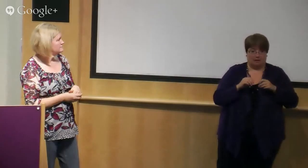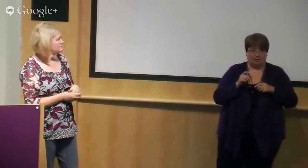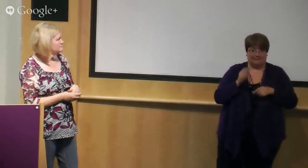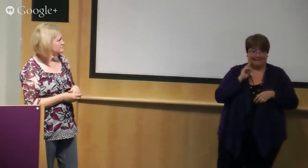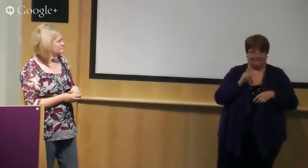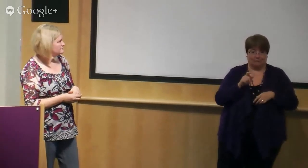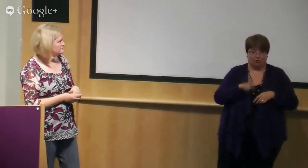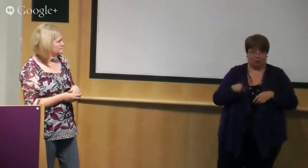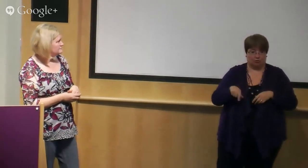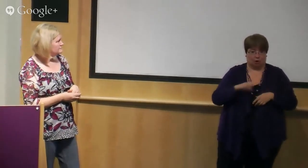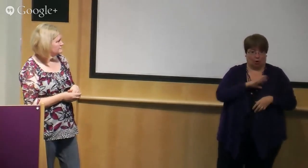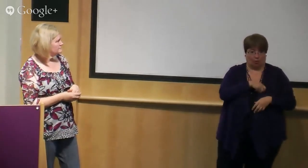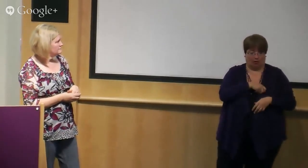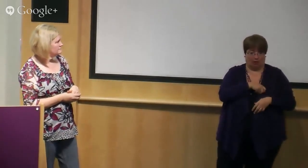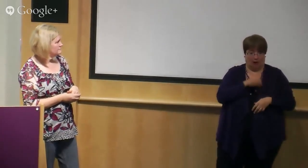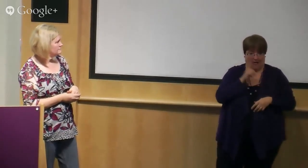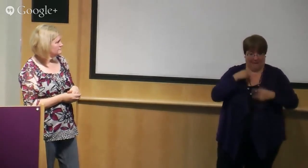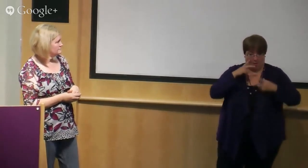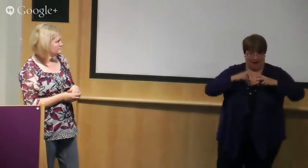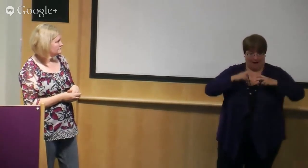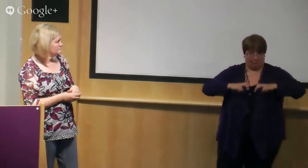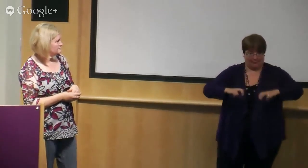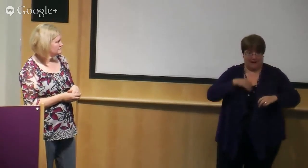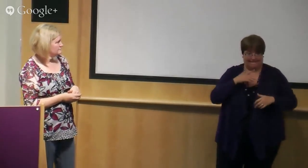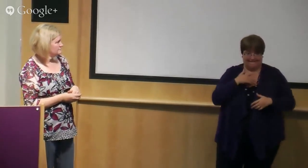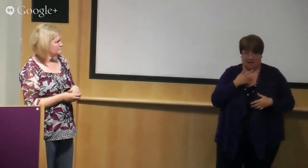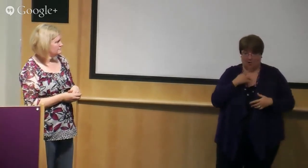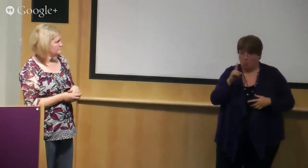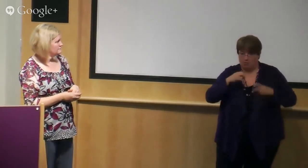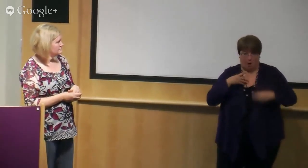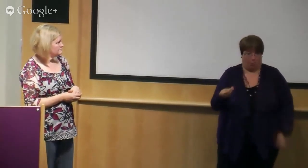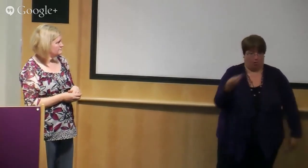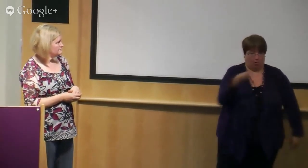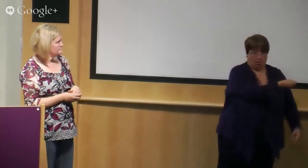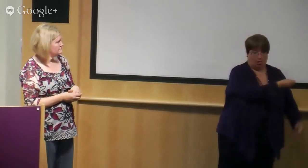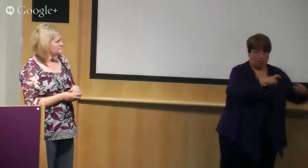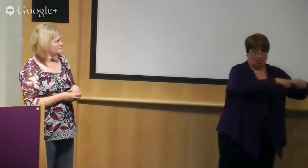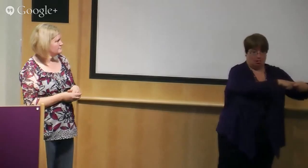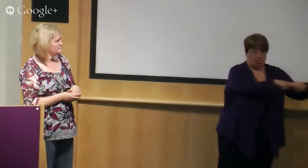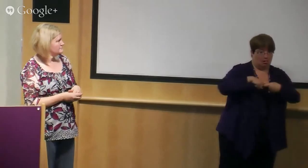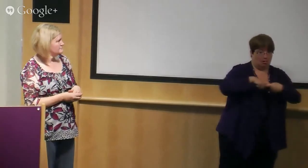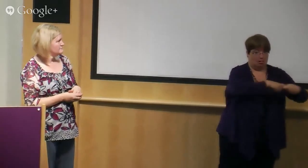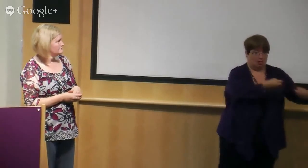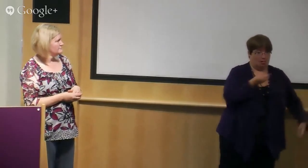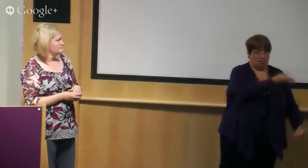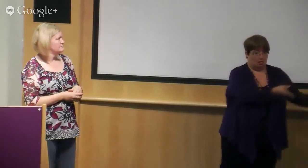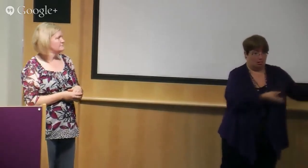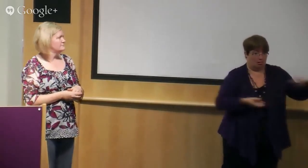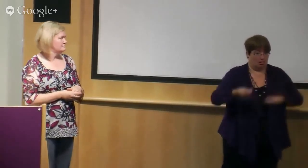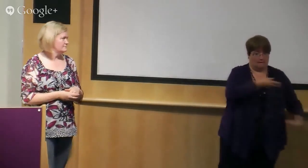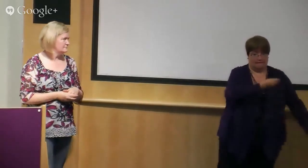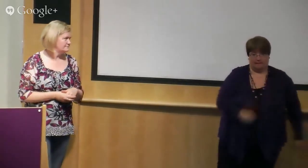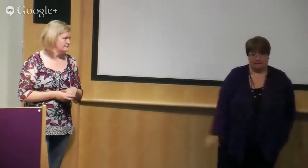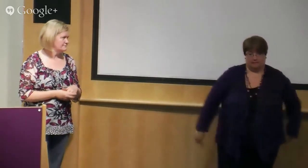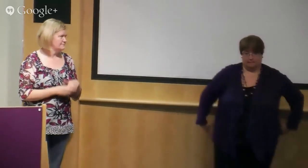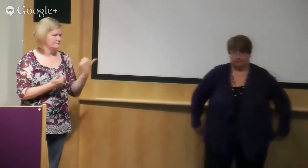with the Deaf Students Union, and I plan to work with that and we could do joint research puts on that and we'll be